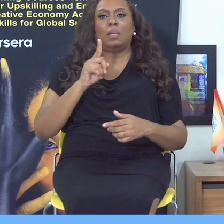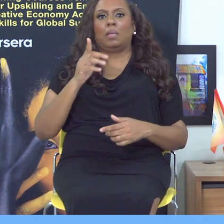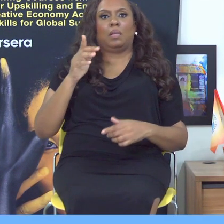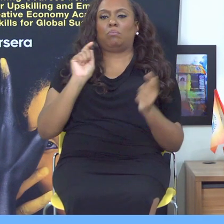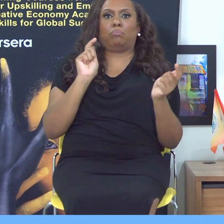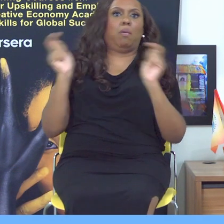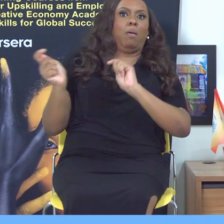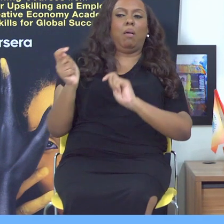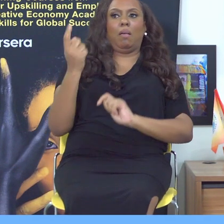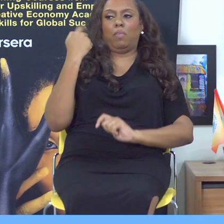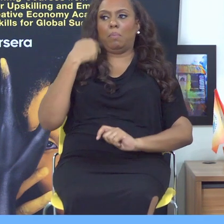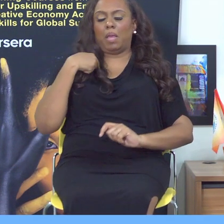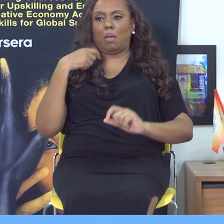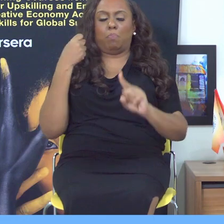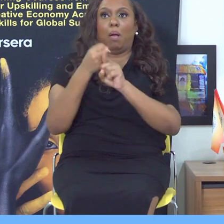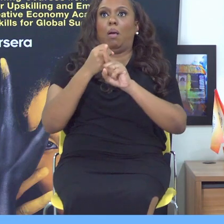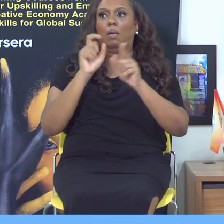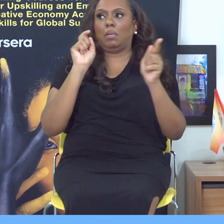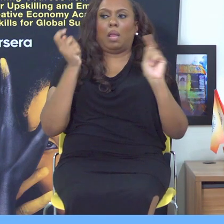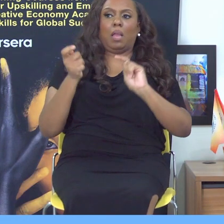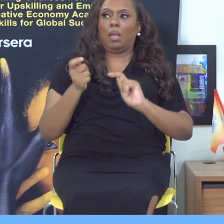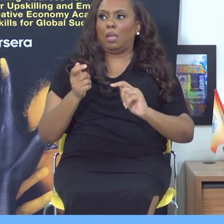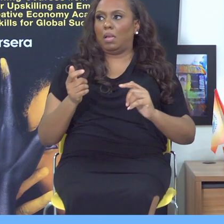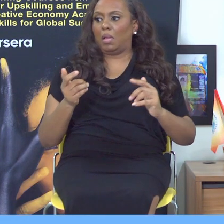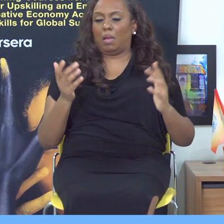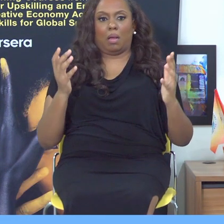It had become a new reality,